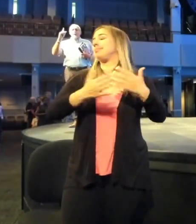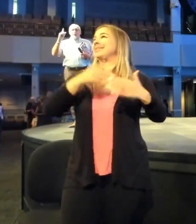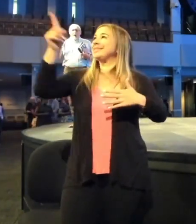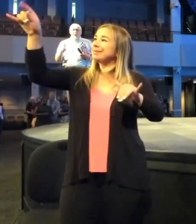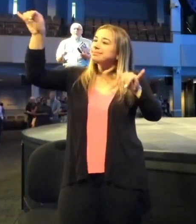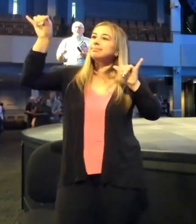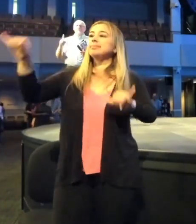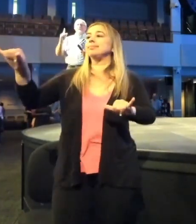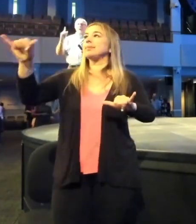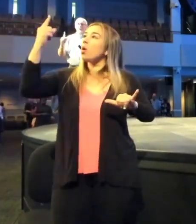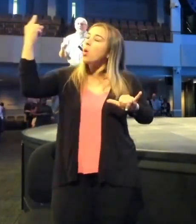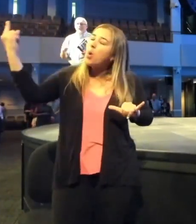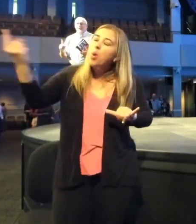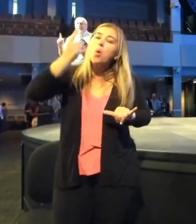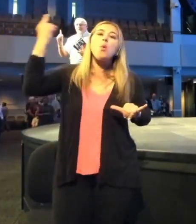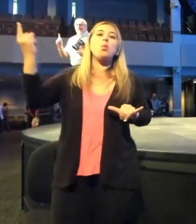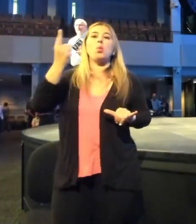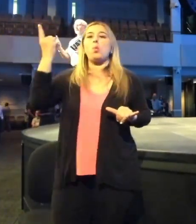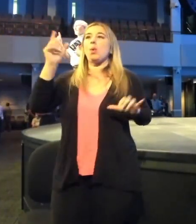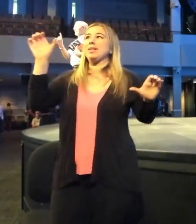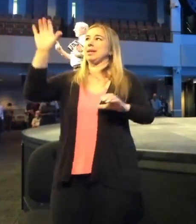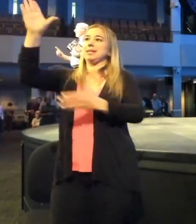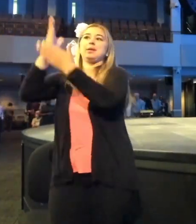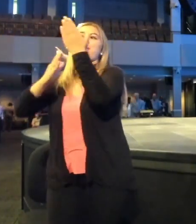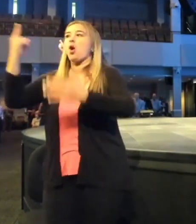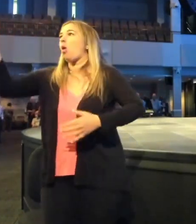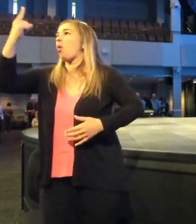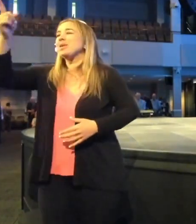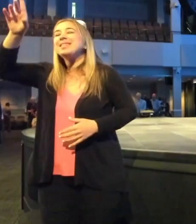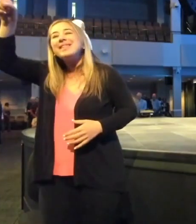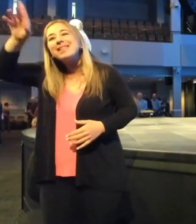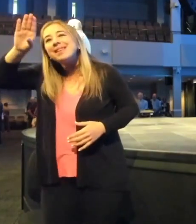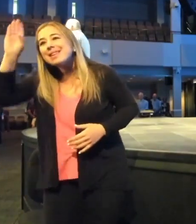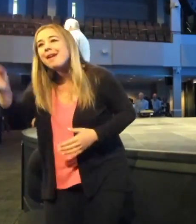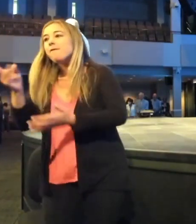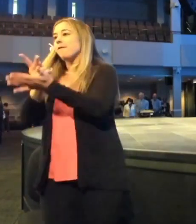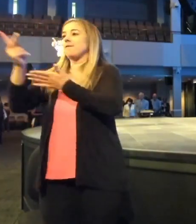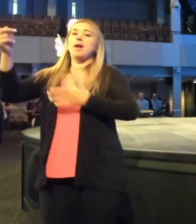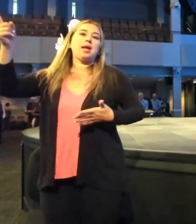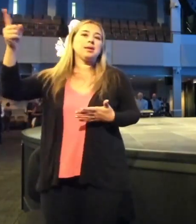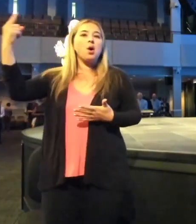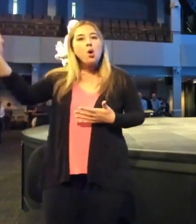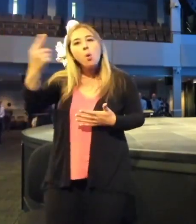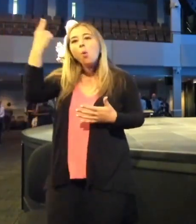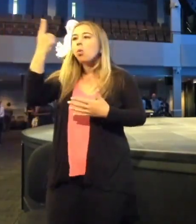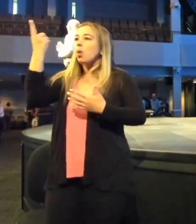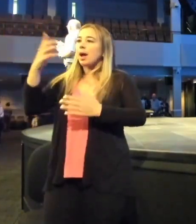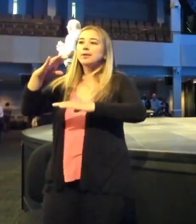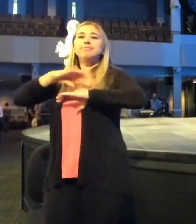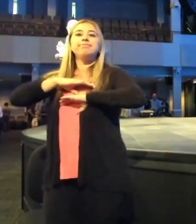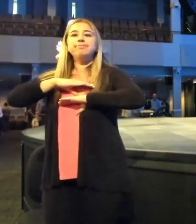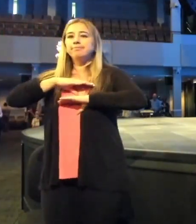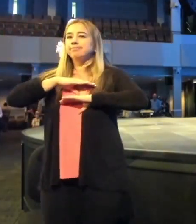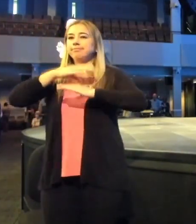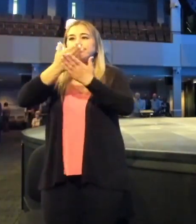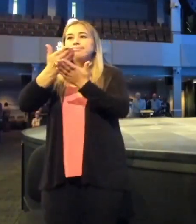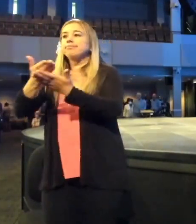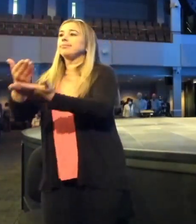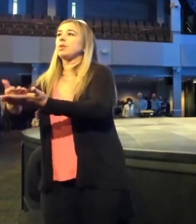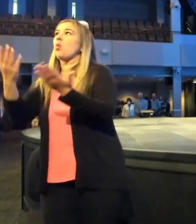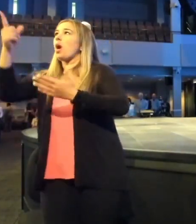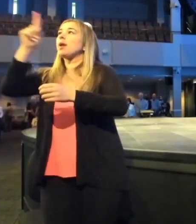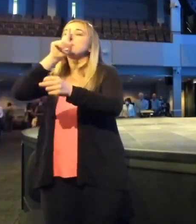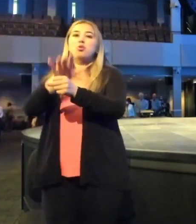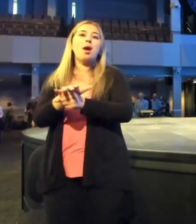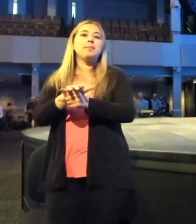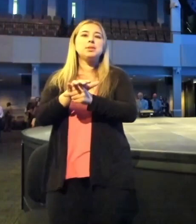God always holds up His end of the bargain. He never fails. He always fulfills everything that He